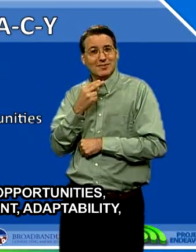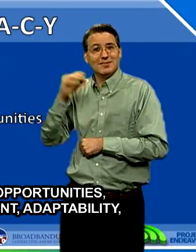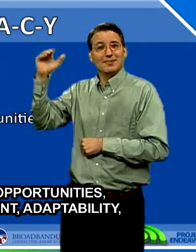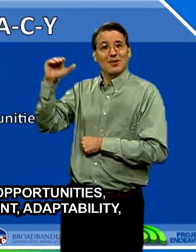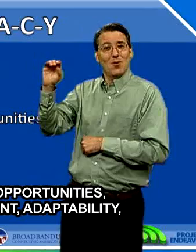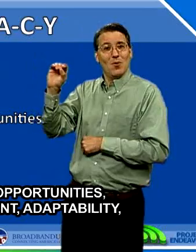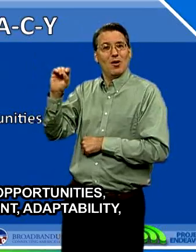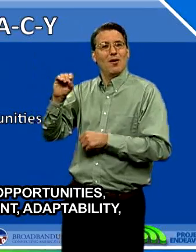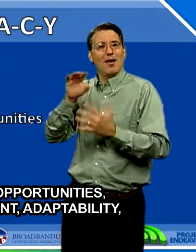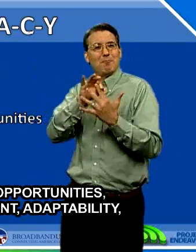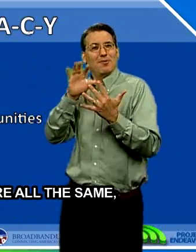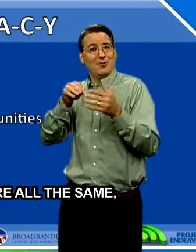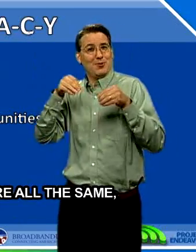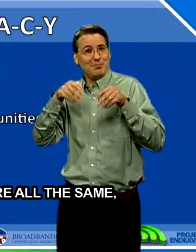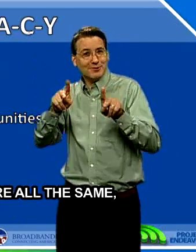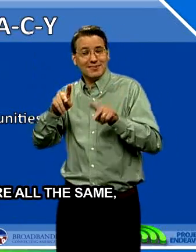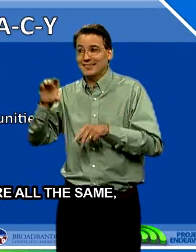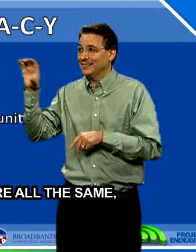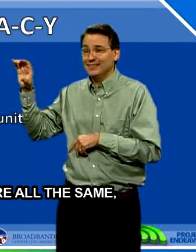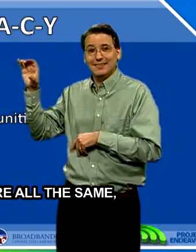commitment, adaptability. Those are all the same.